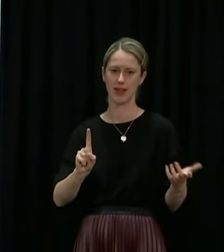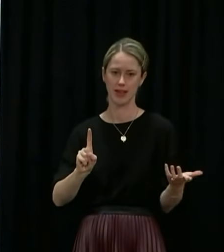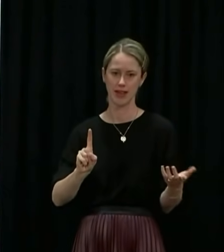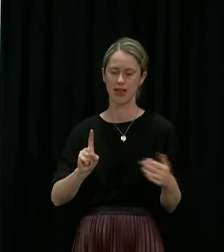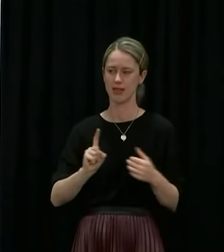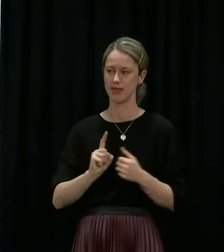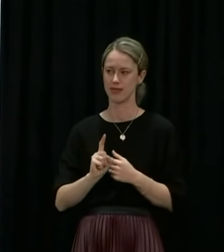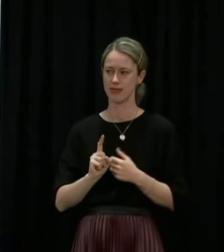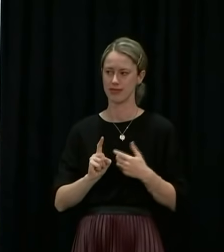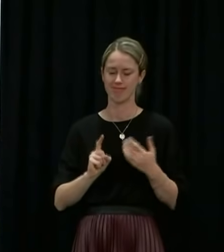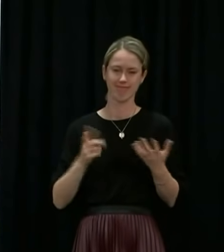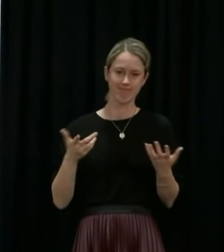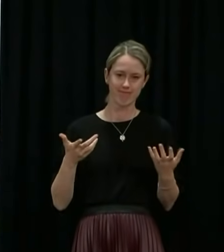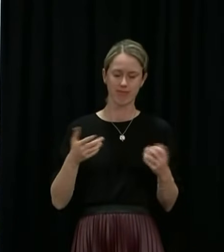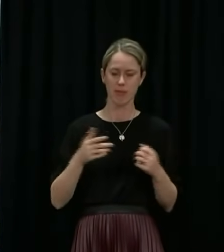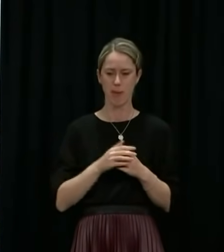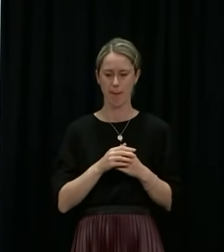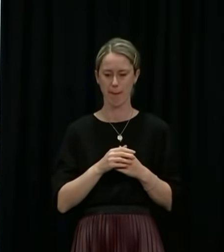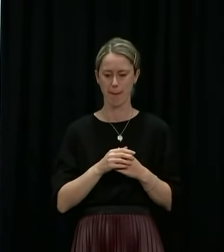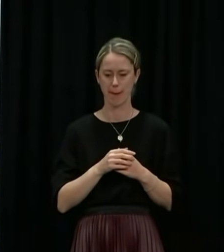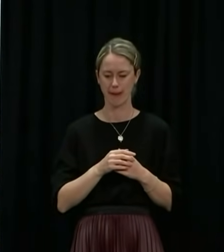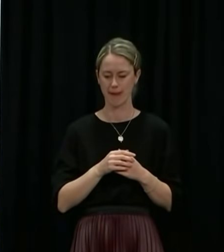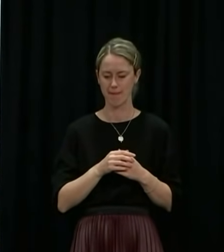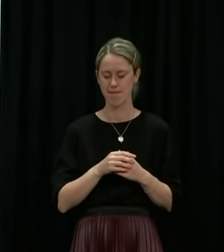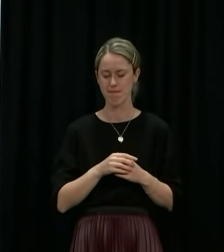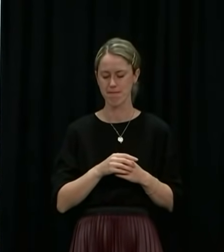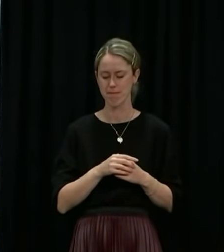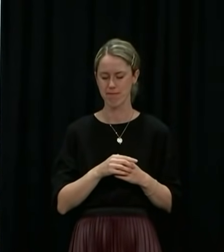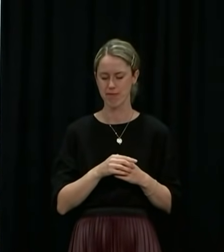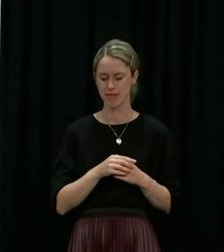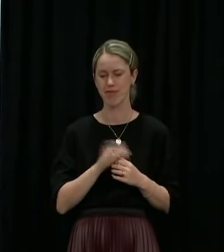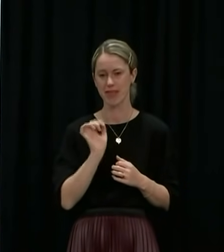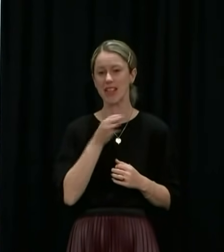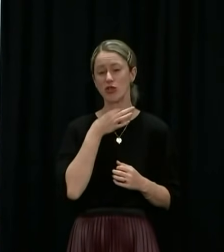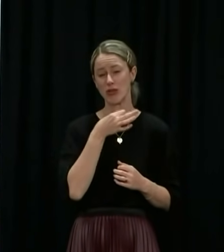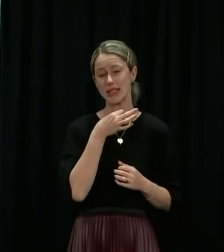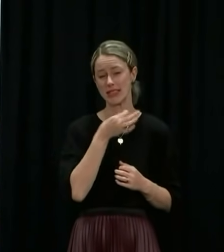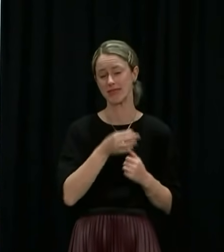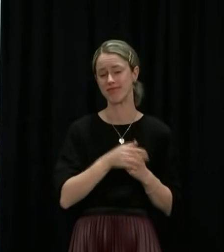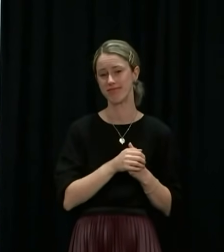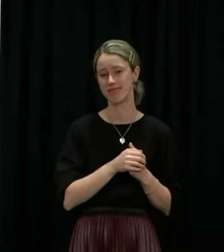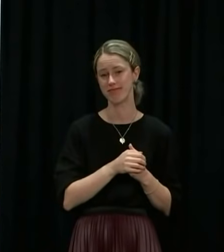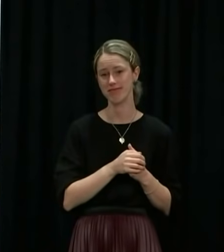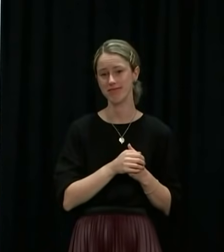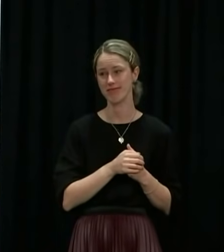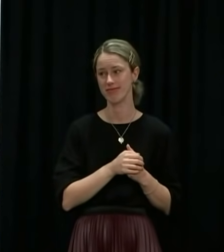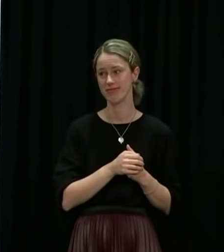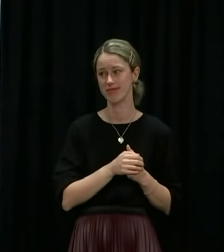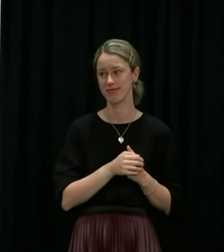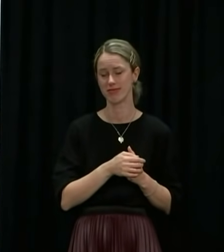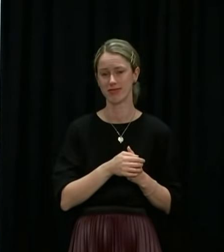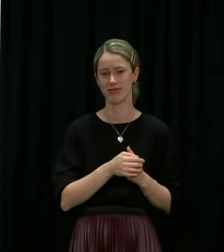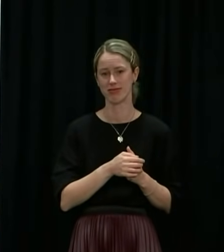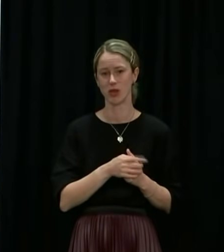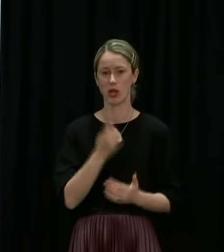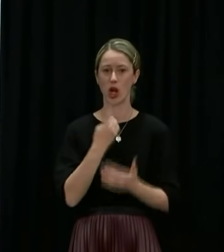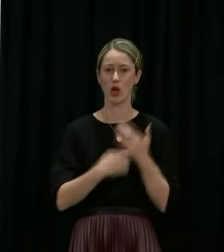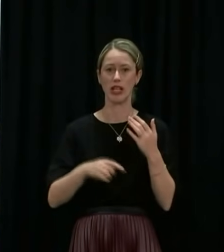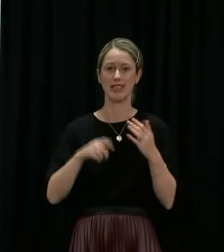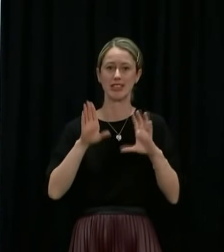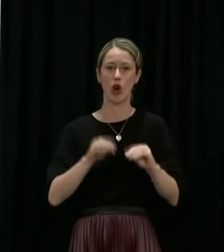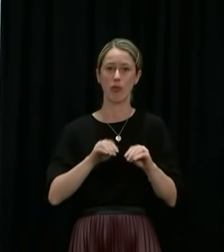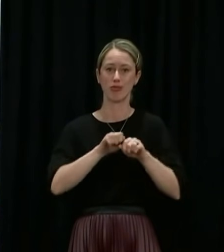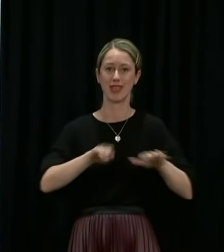Wherever you draw the line, yes, there will potentially be risk. The only way that you can completely eliminate risk is to say everyone stay home